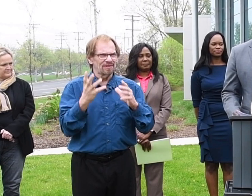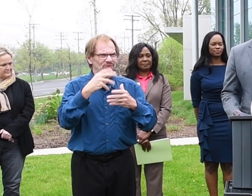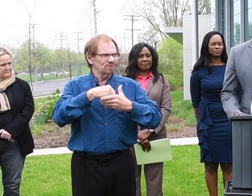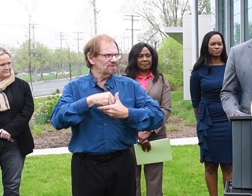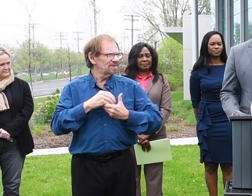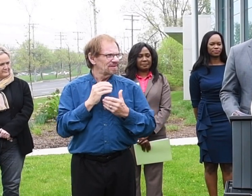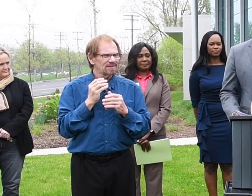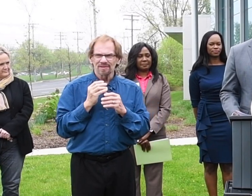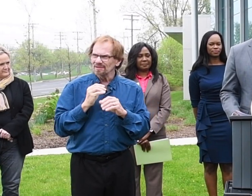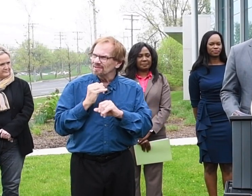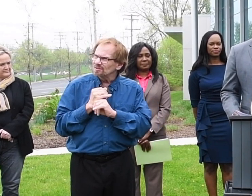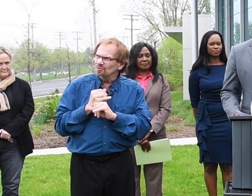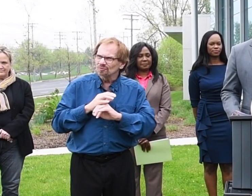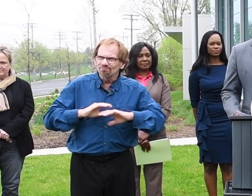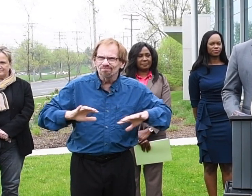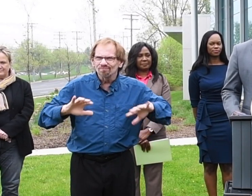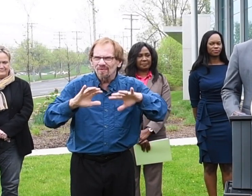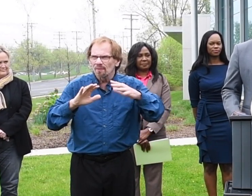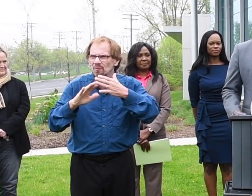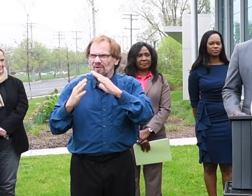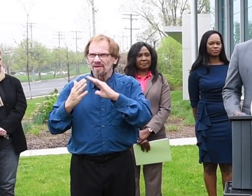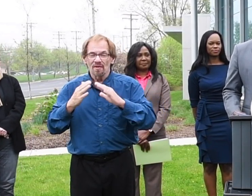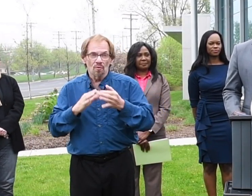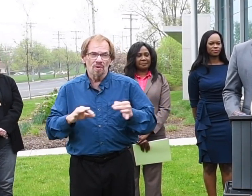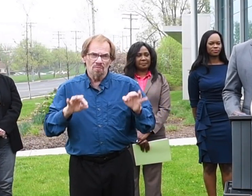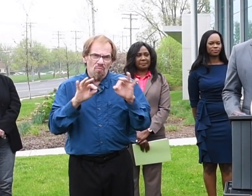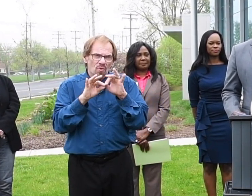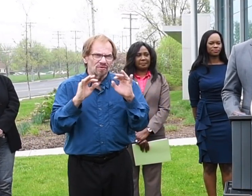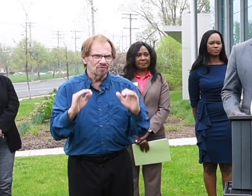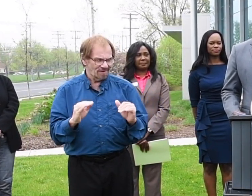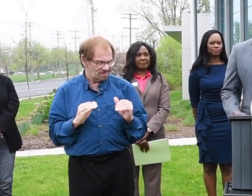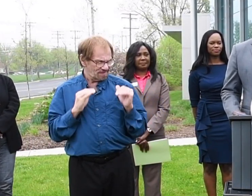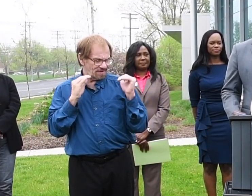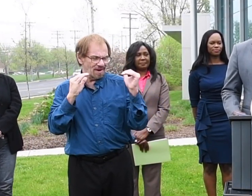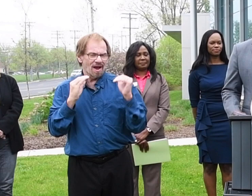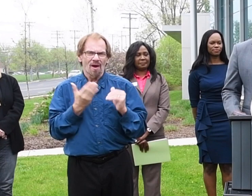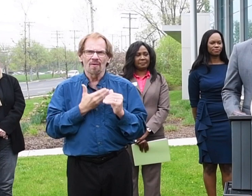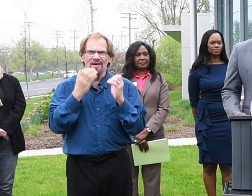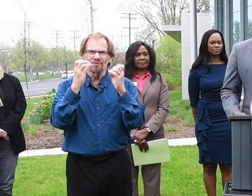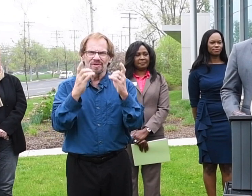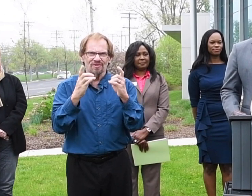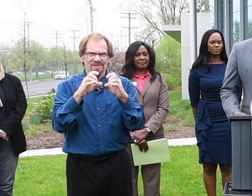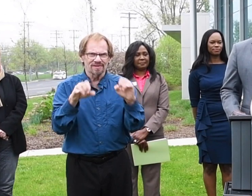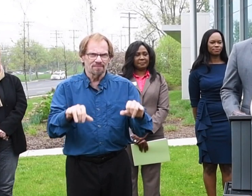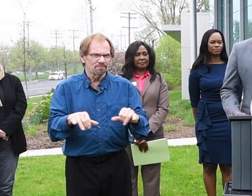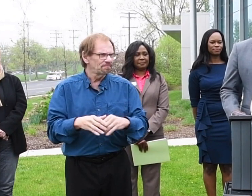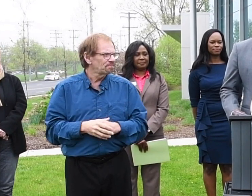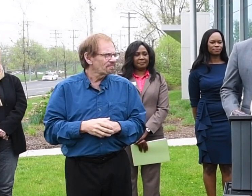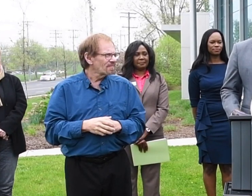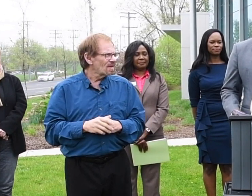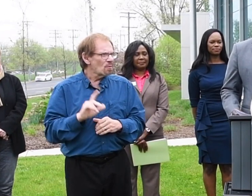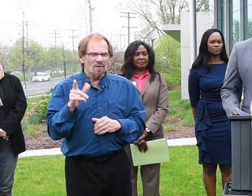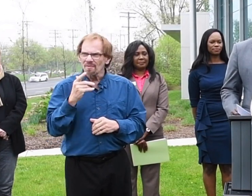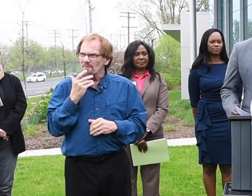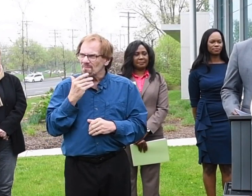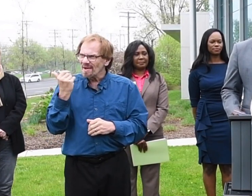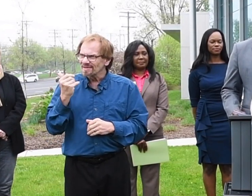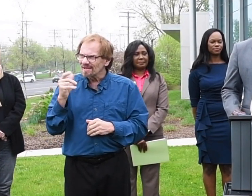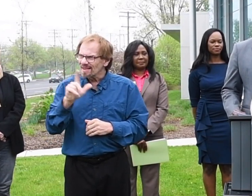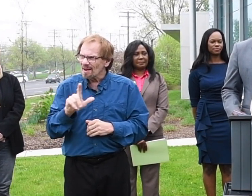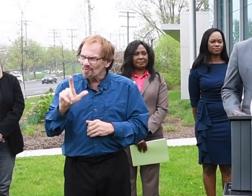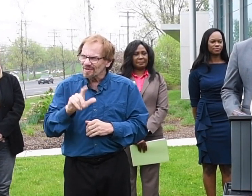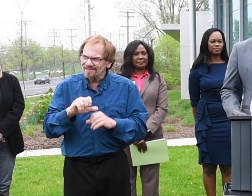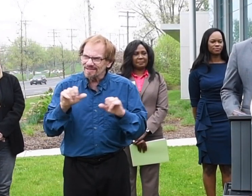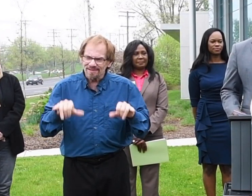vibrant community, and they are critical to elevating our educational system. As one of the best library systems